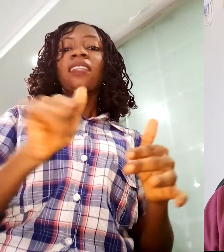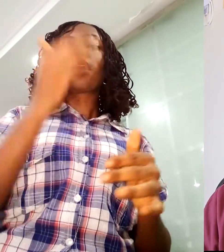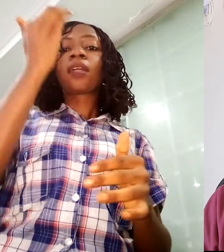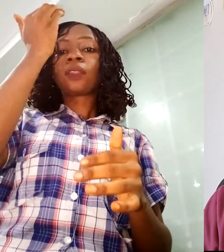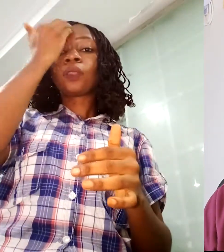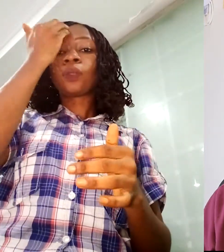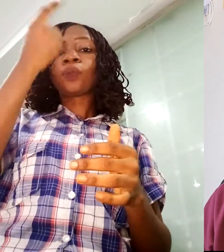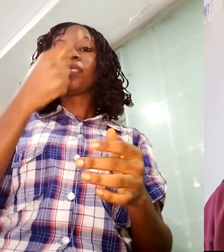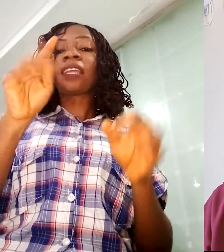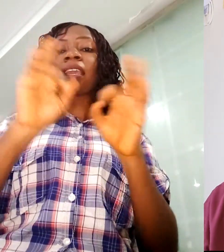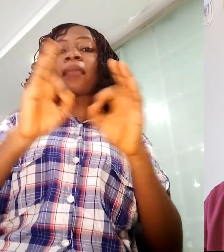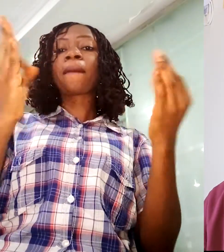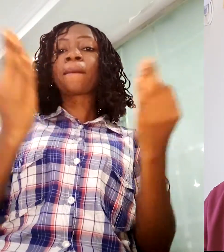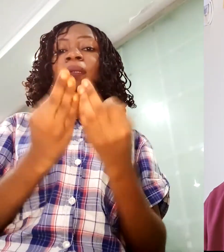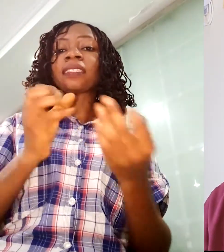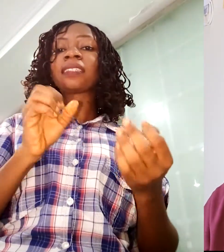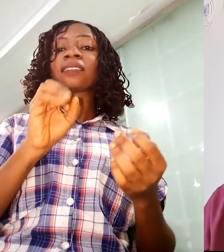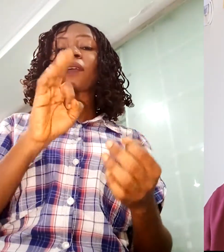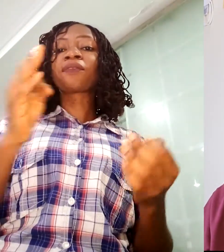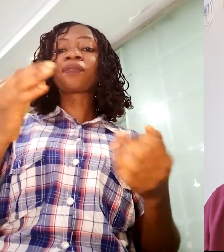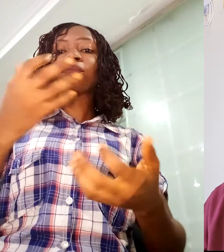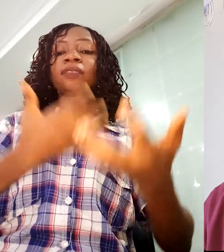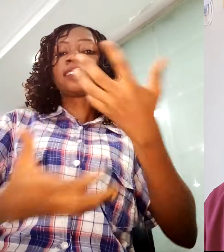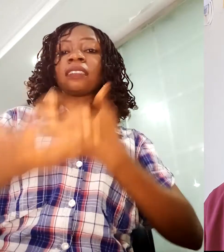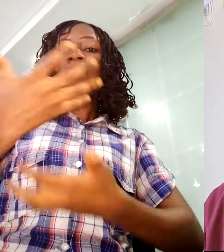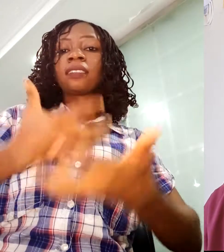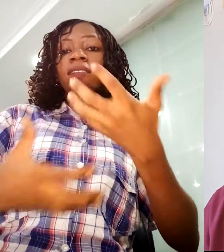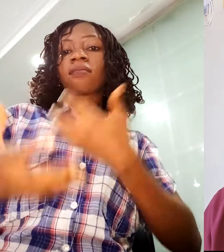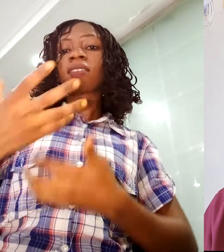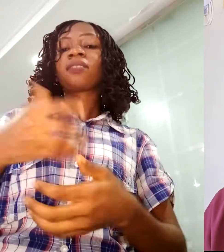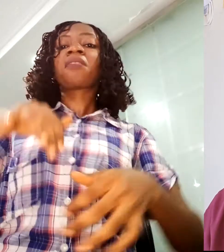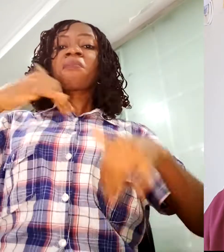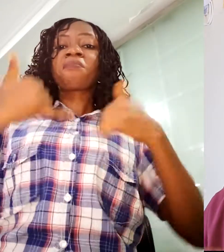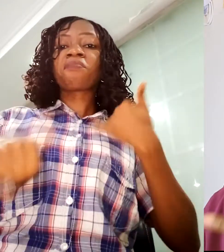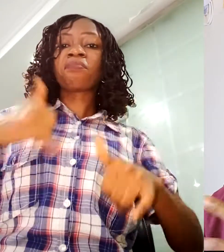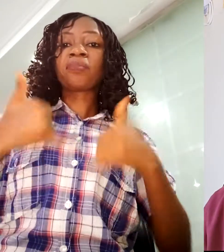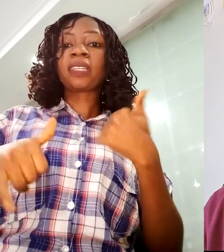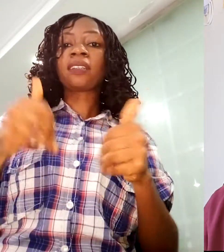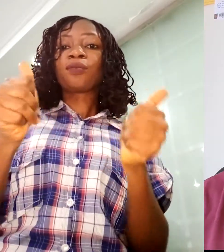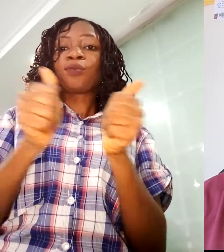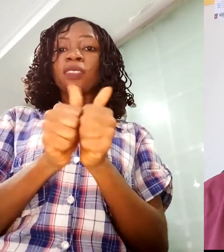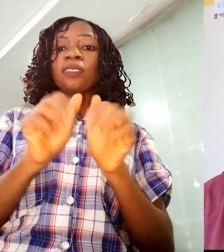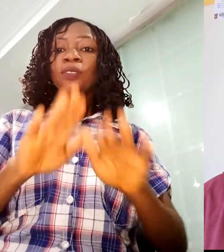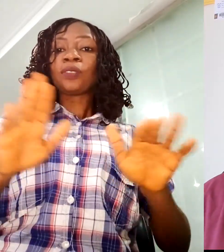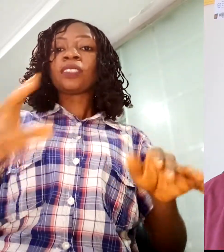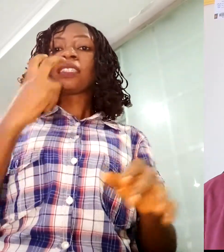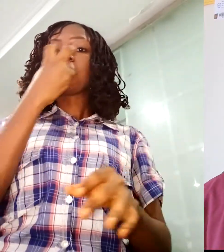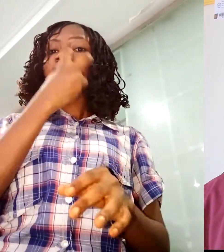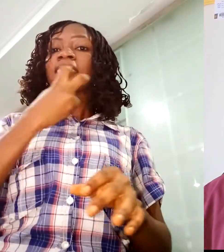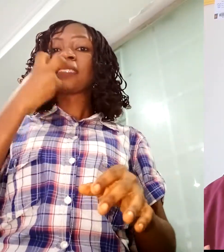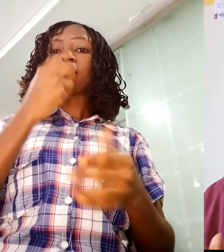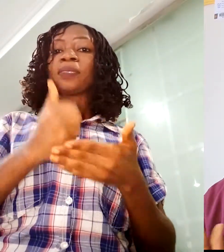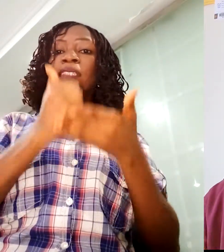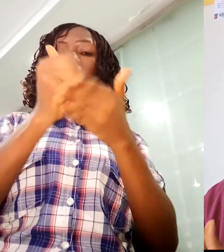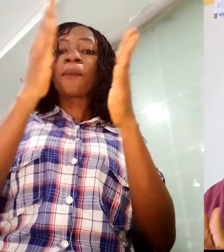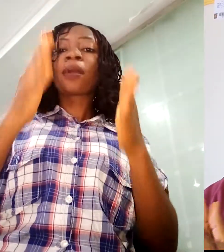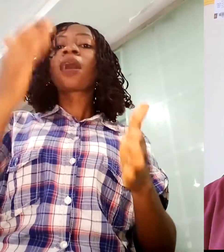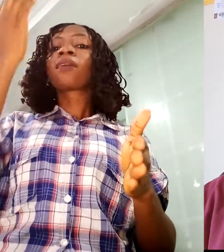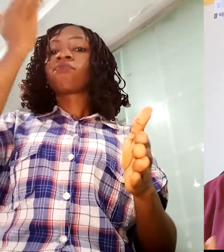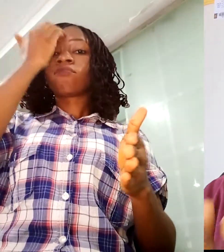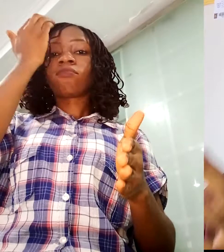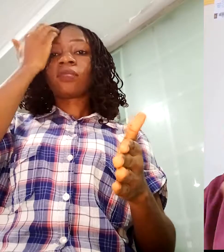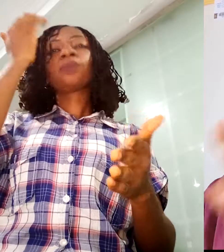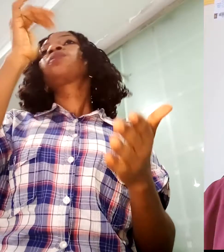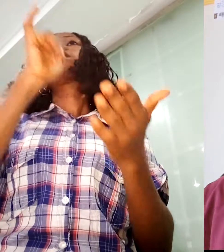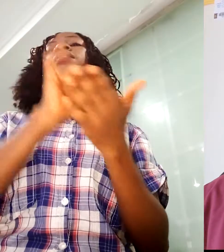disabilities. They know the importance of interaction, the importance of play. The speech therapists are very much at